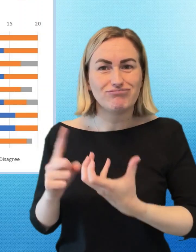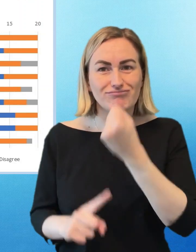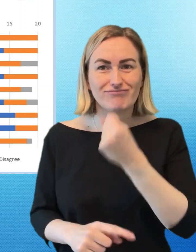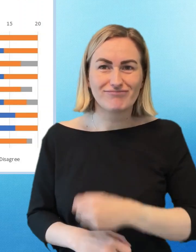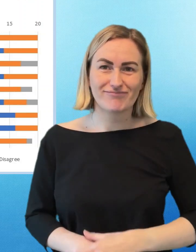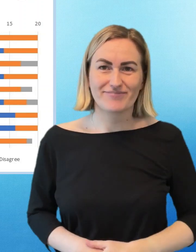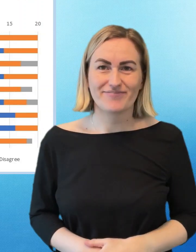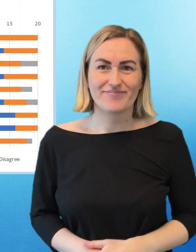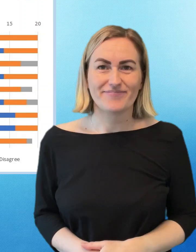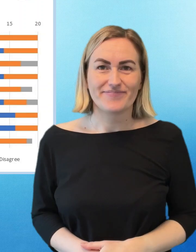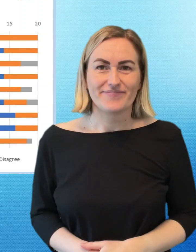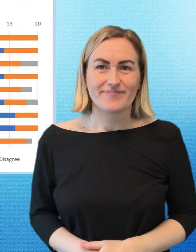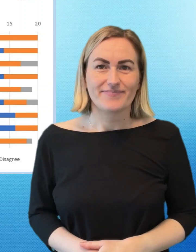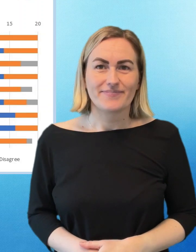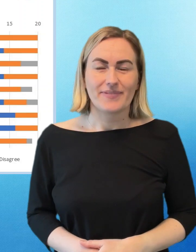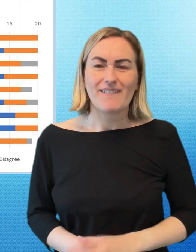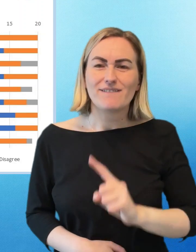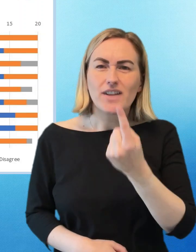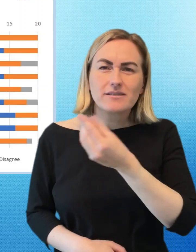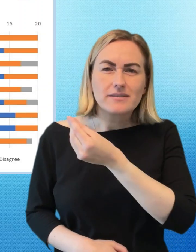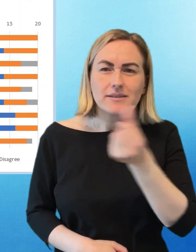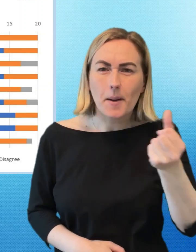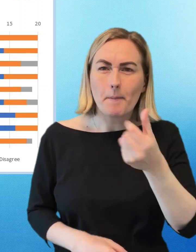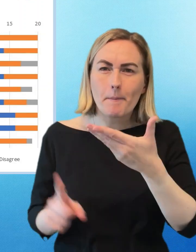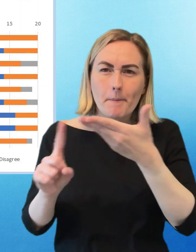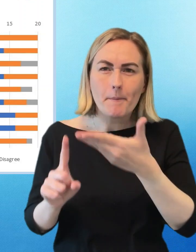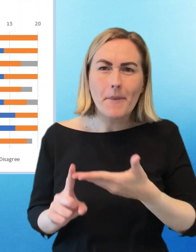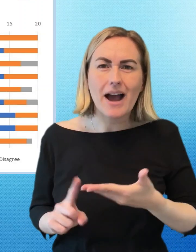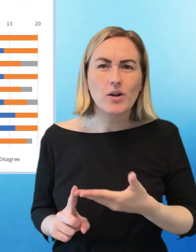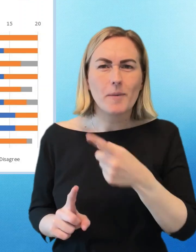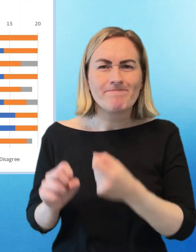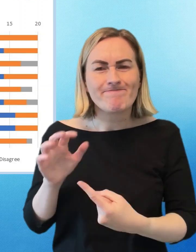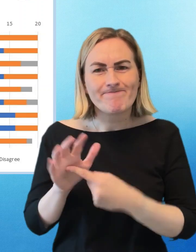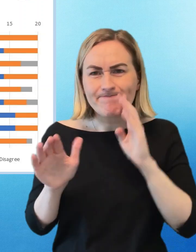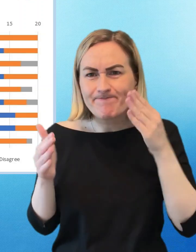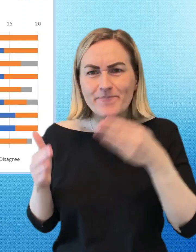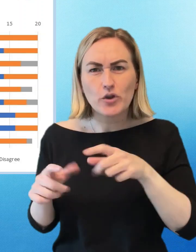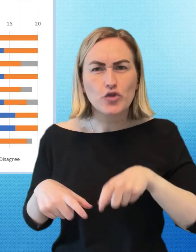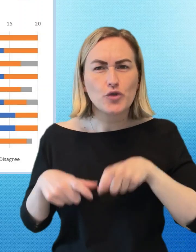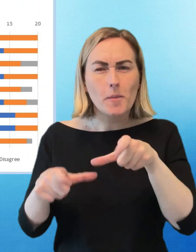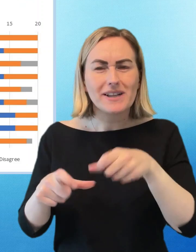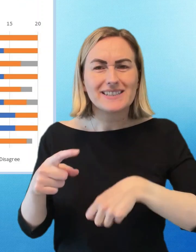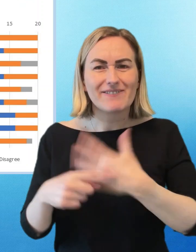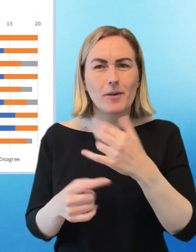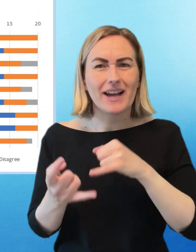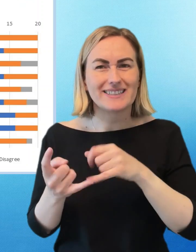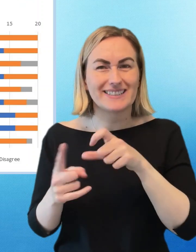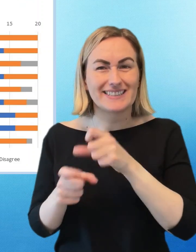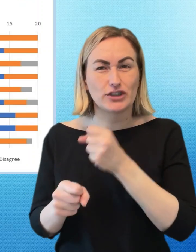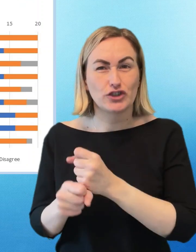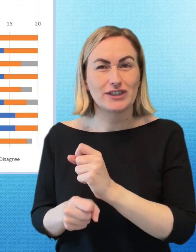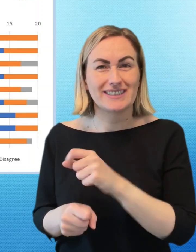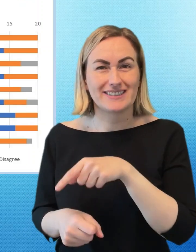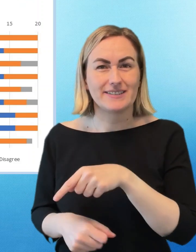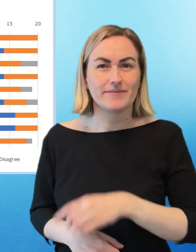outcomes. The first couple are really, in essence, about sustainable development and the SDGs. And then